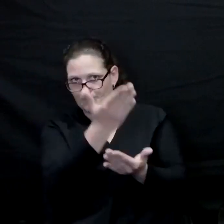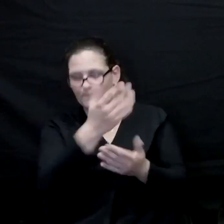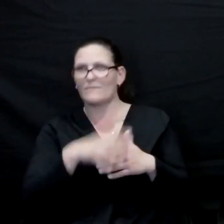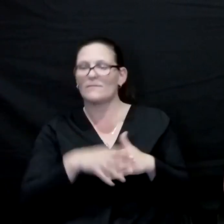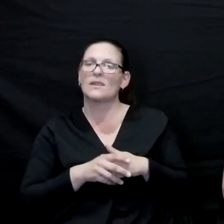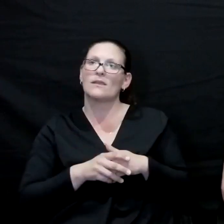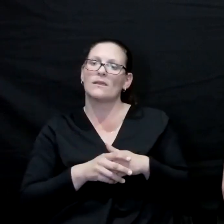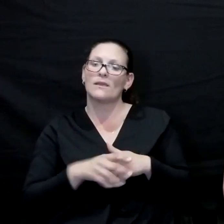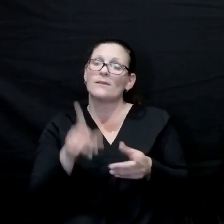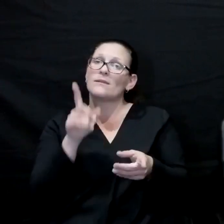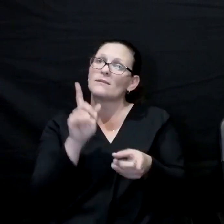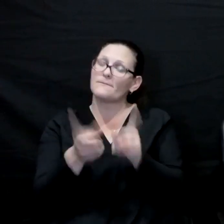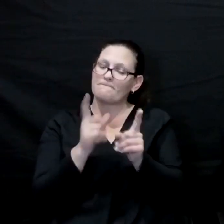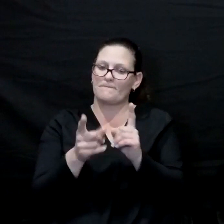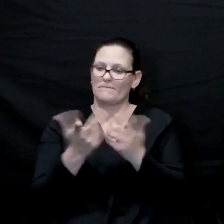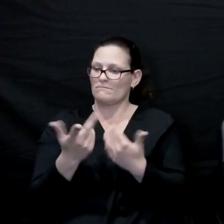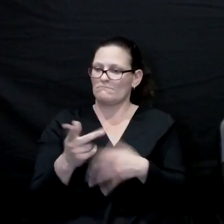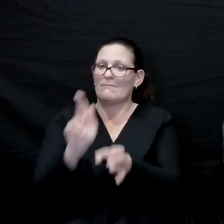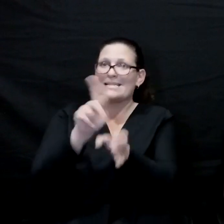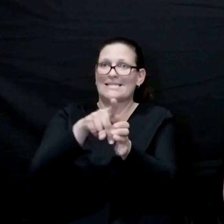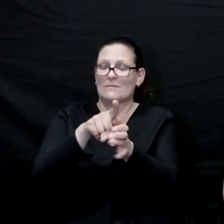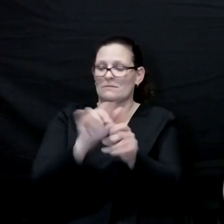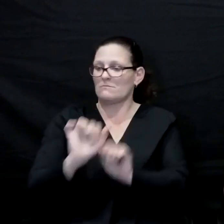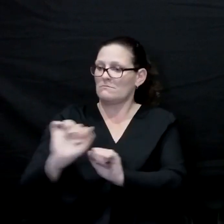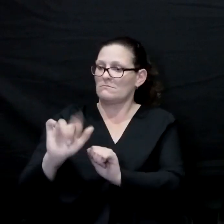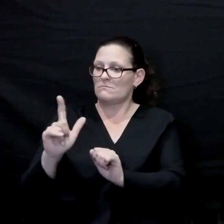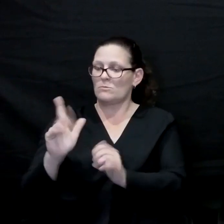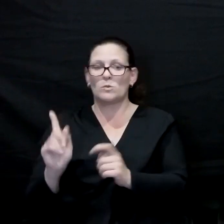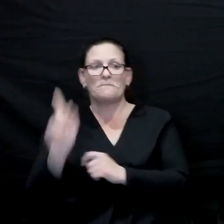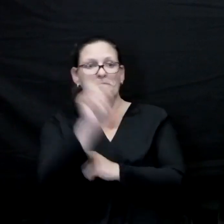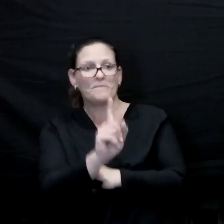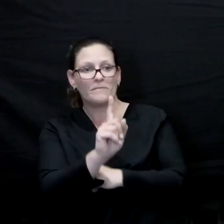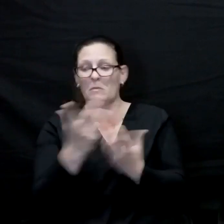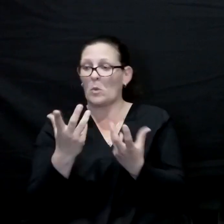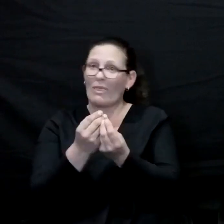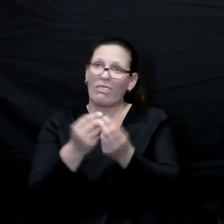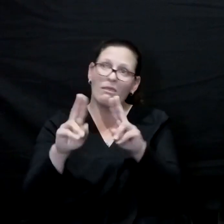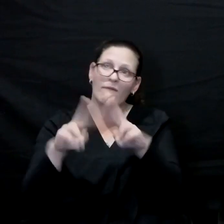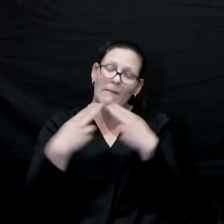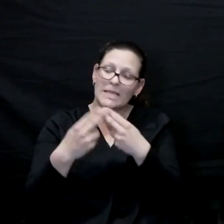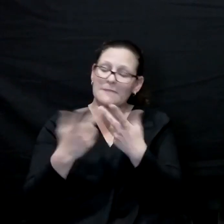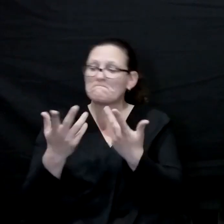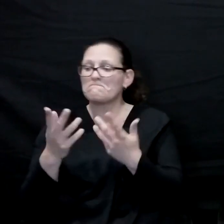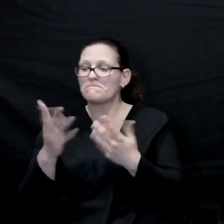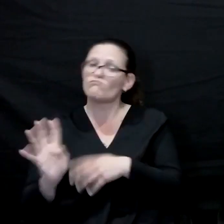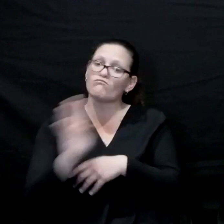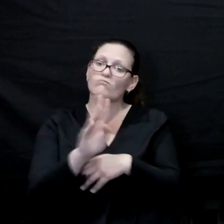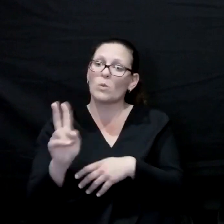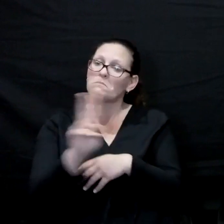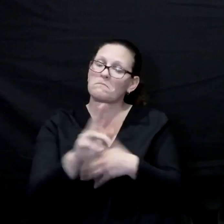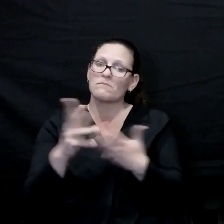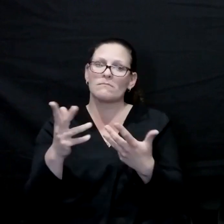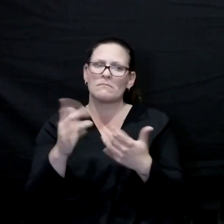sometimes participants may go in with their families and they feel that the planner has been